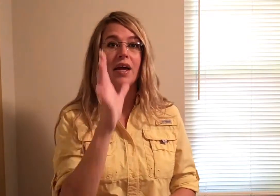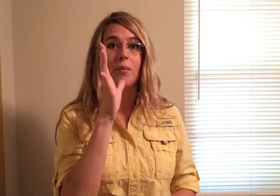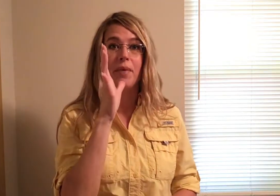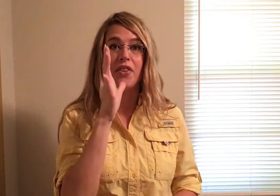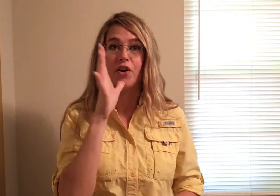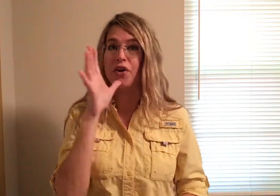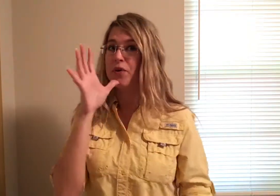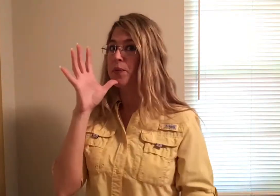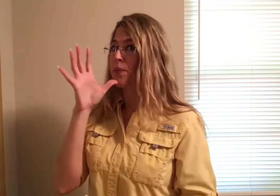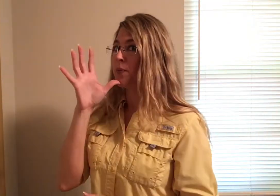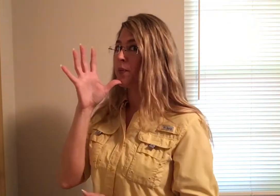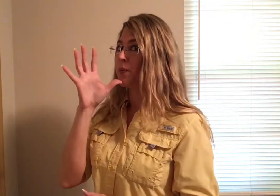and mother.